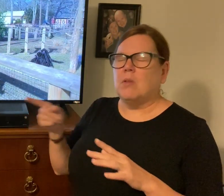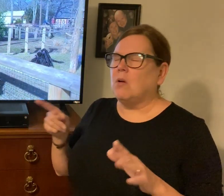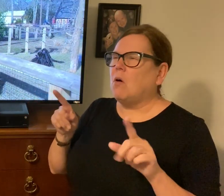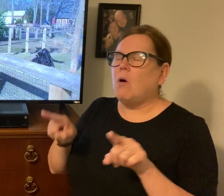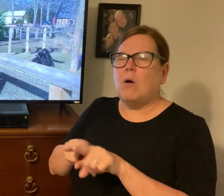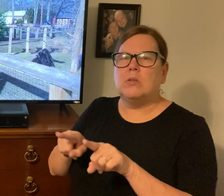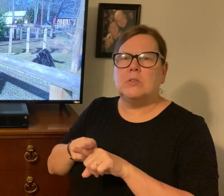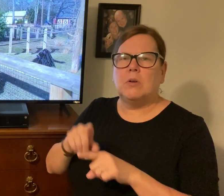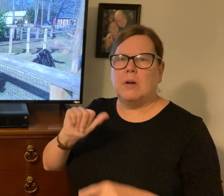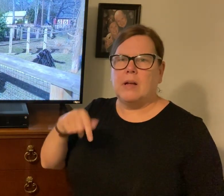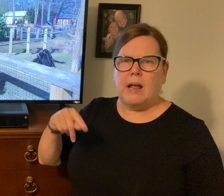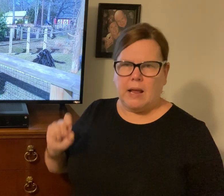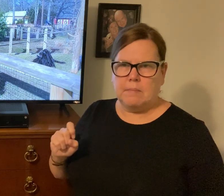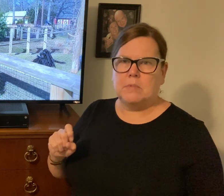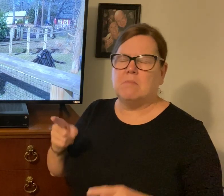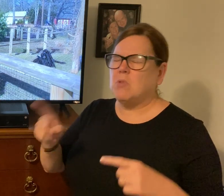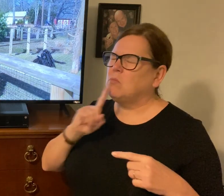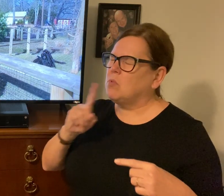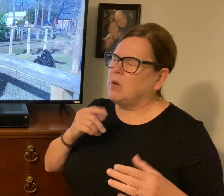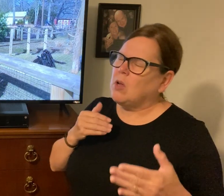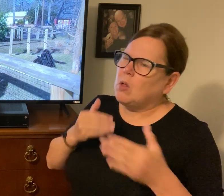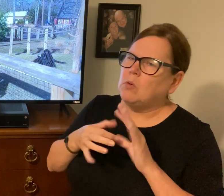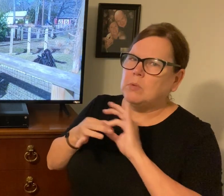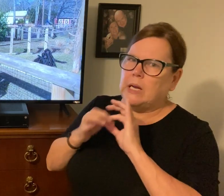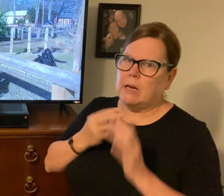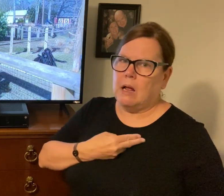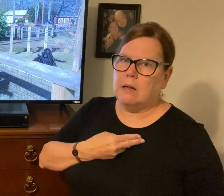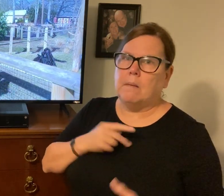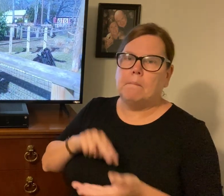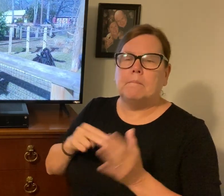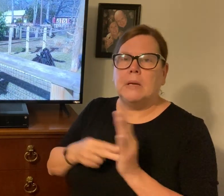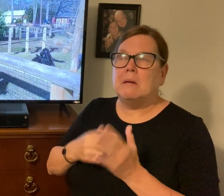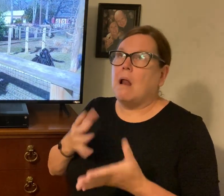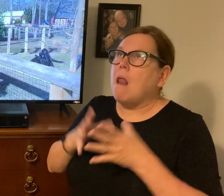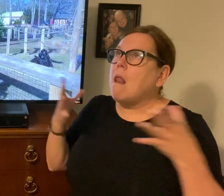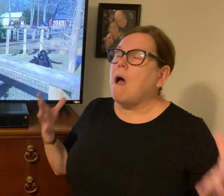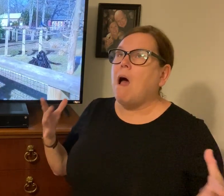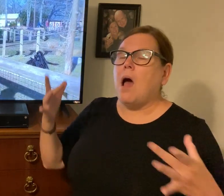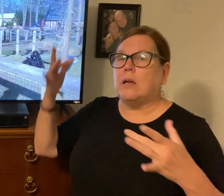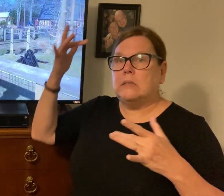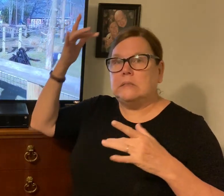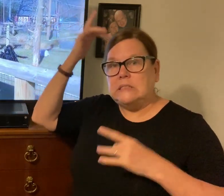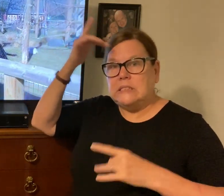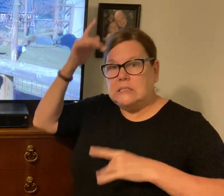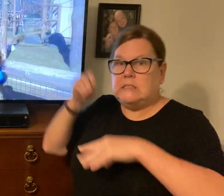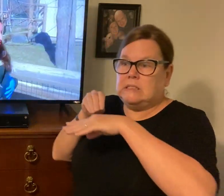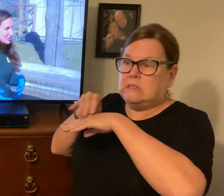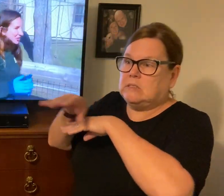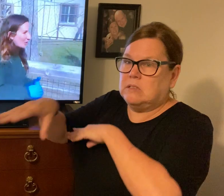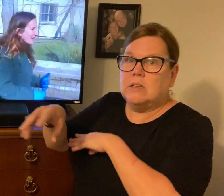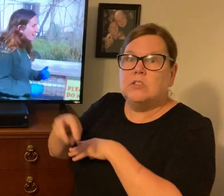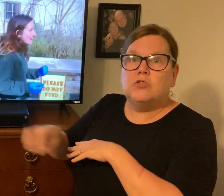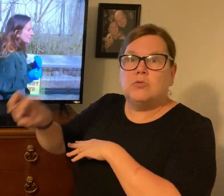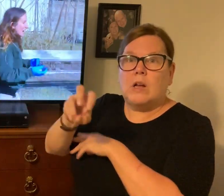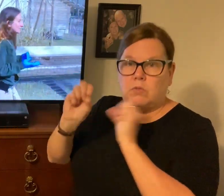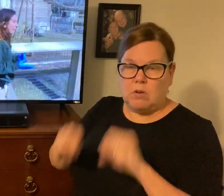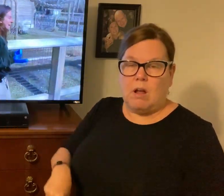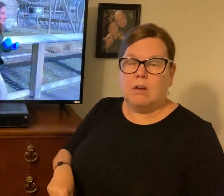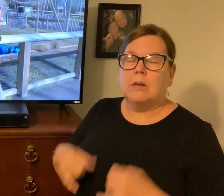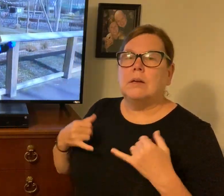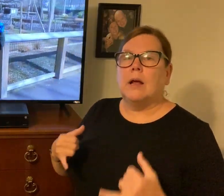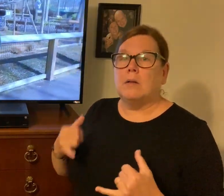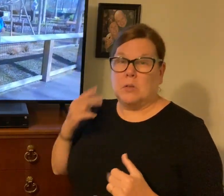also apes. Those are great apes, and they're very, very closely related to us. So that means there could be a lot of disease transfer. So I'm going to pop over here real quick. You